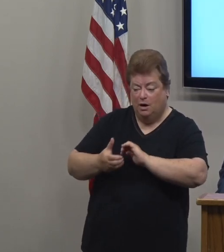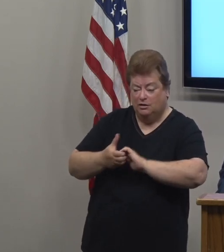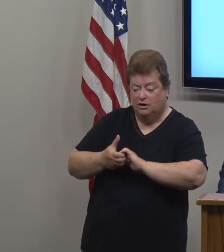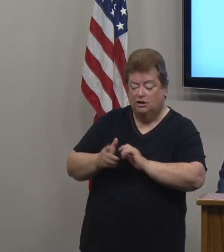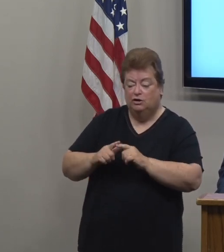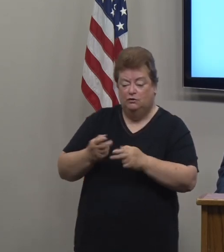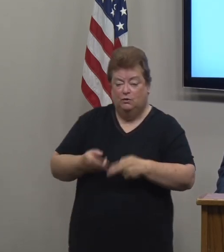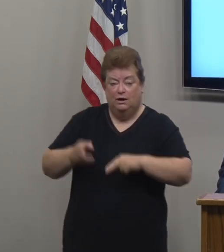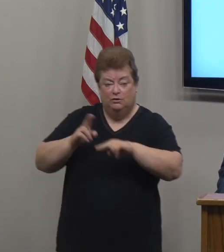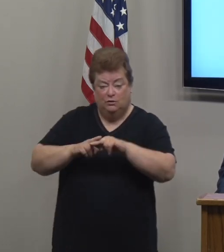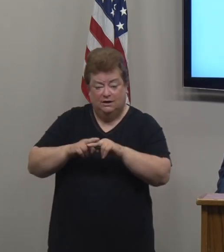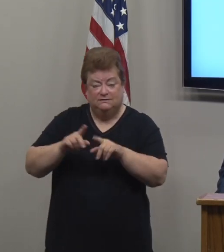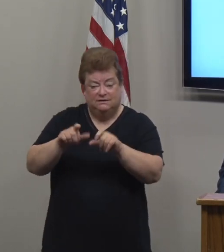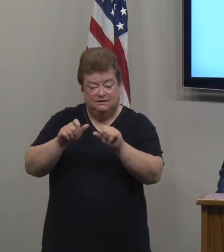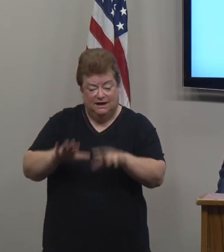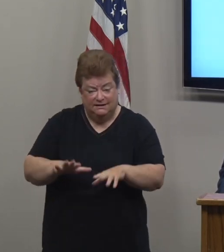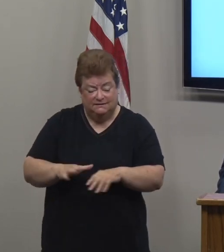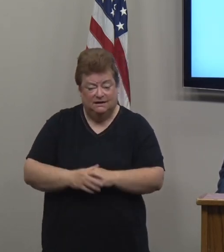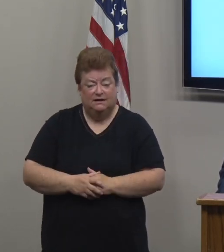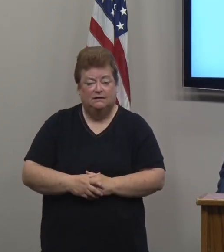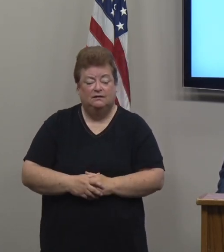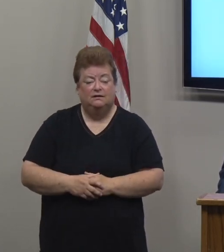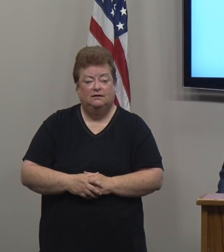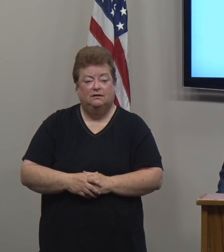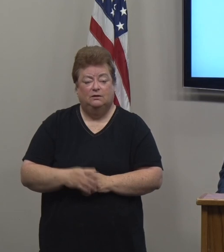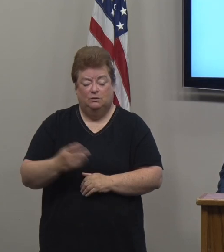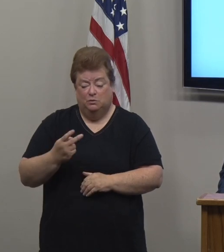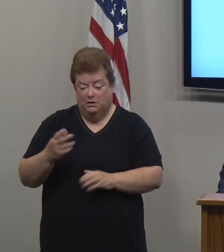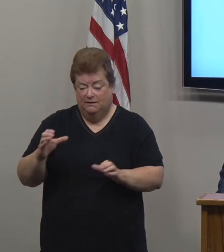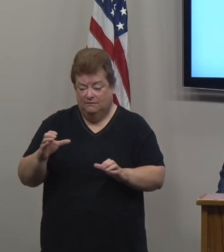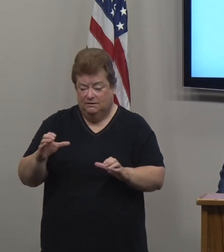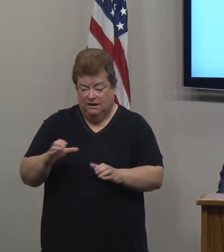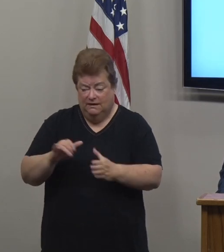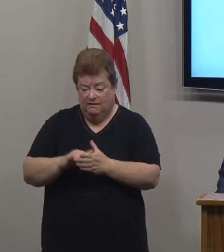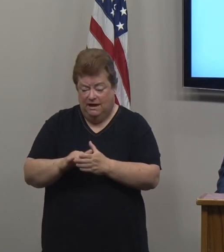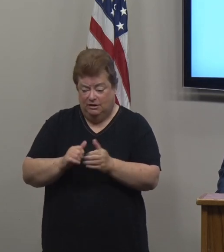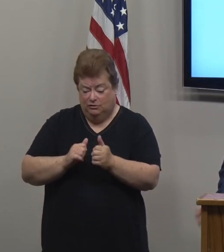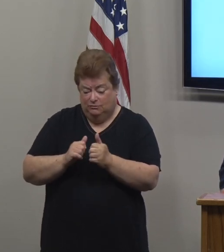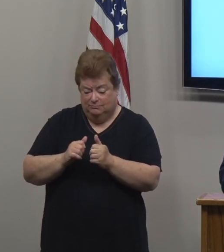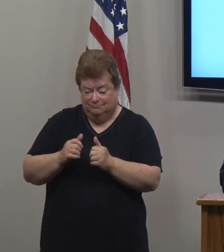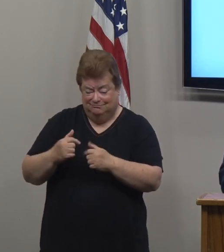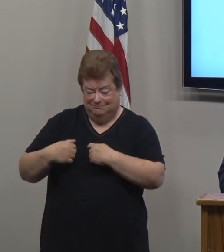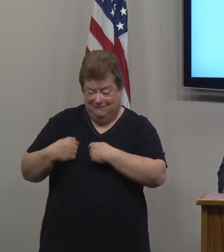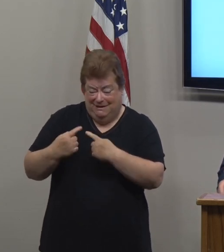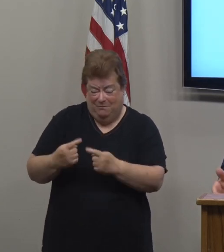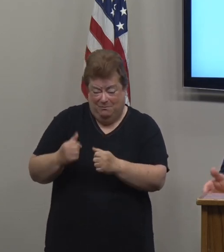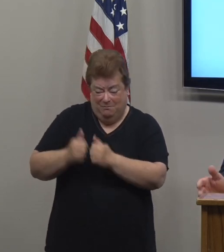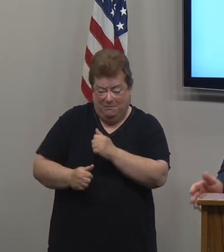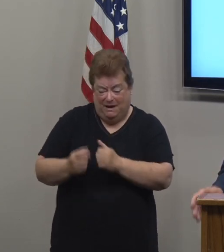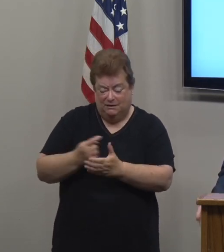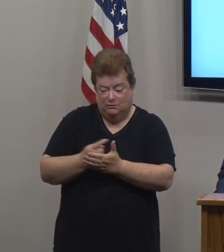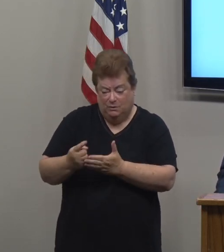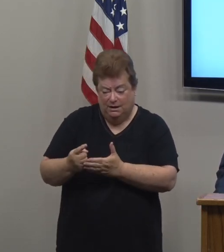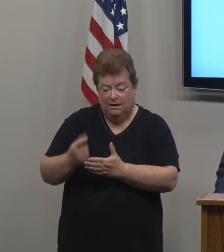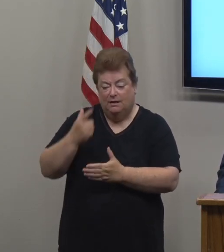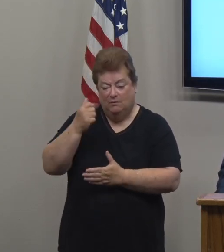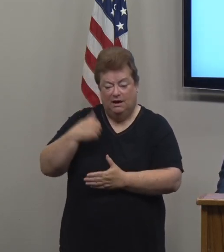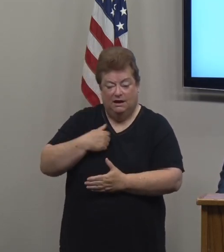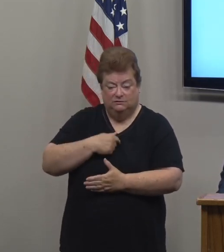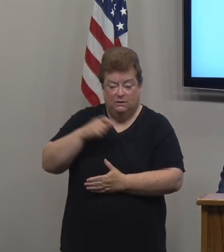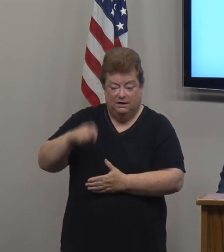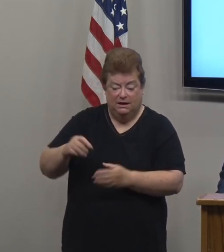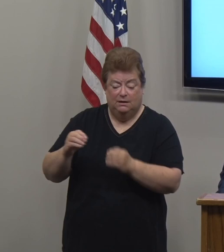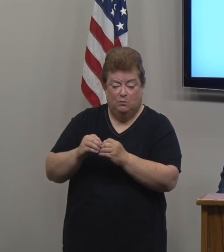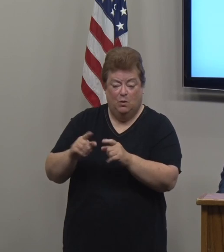increasing testing. We both have done that over the last week as more tests have been needed or